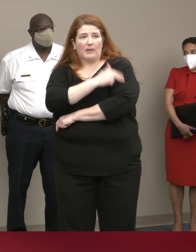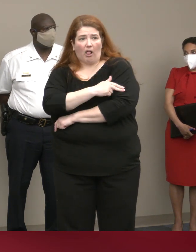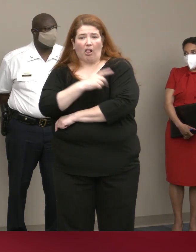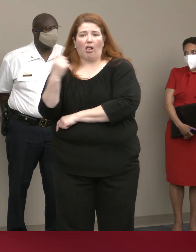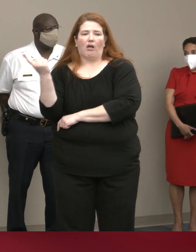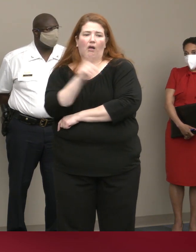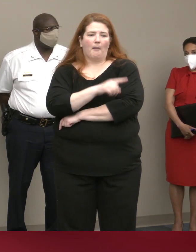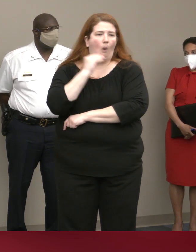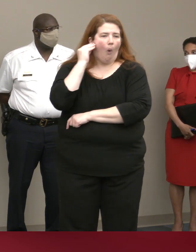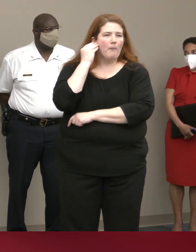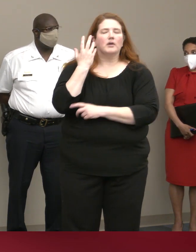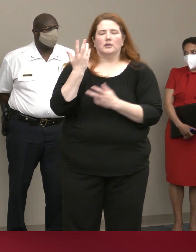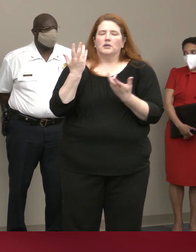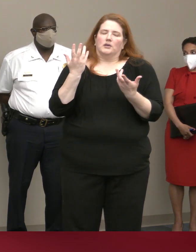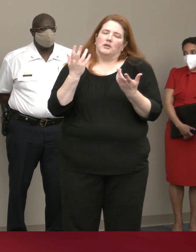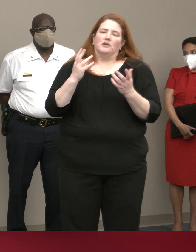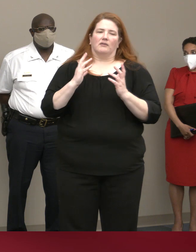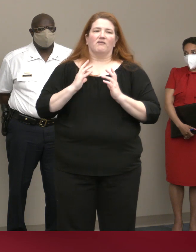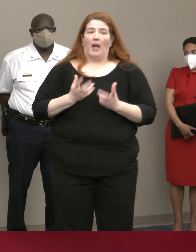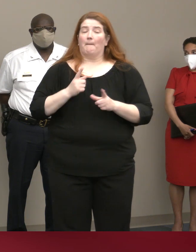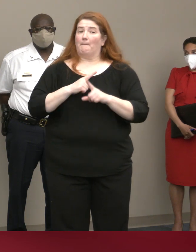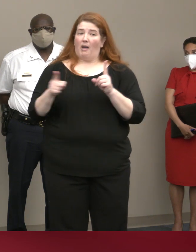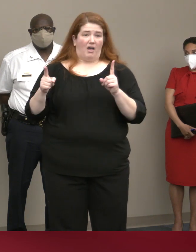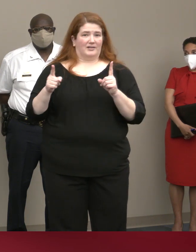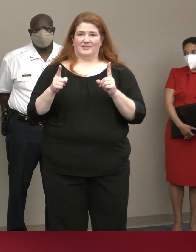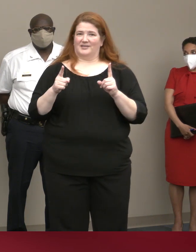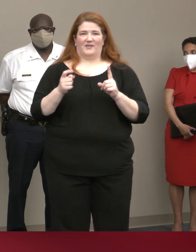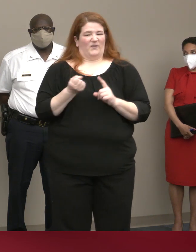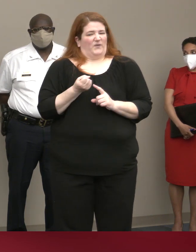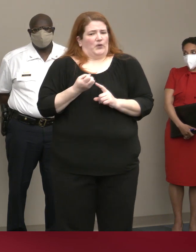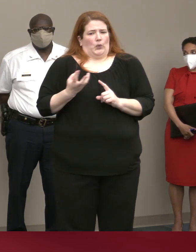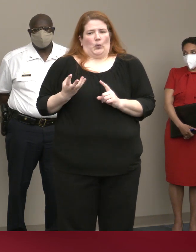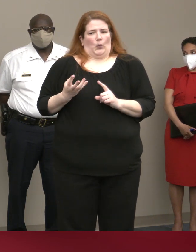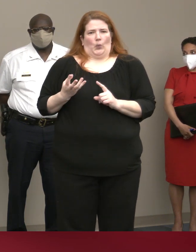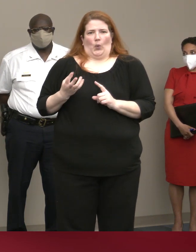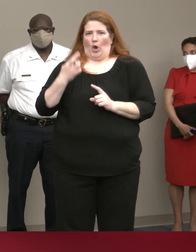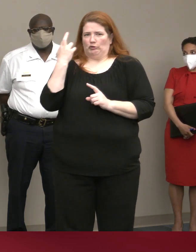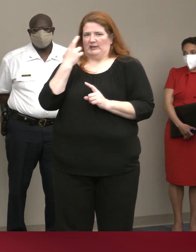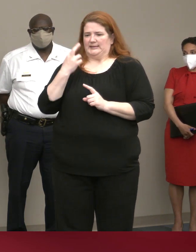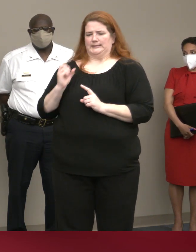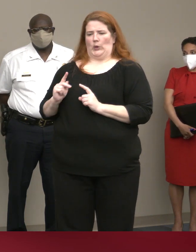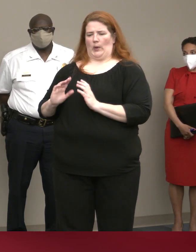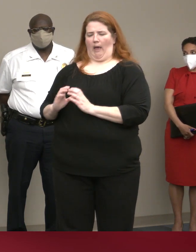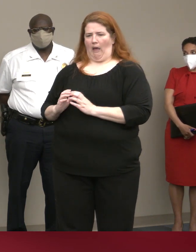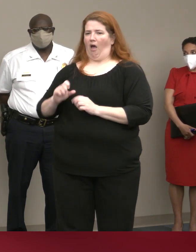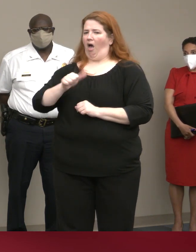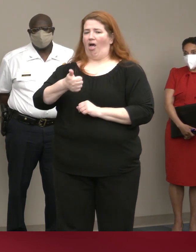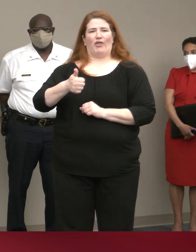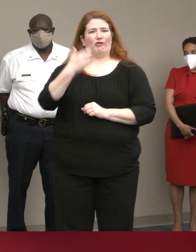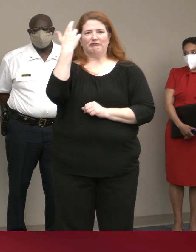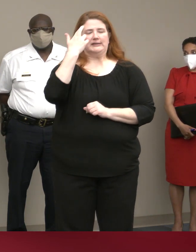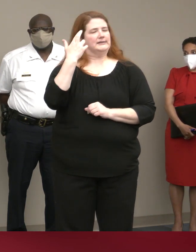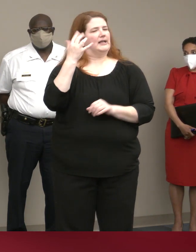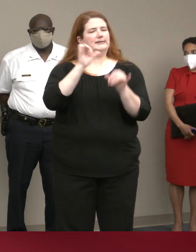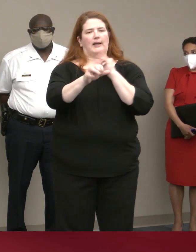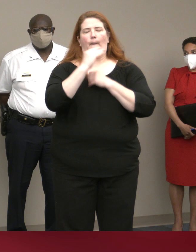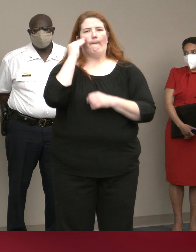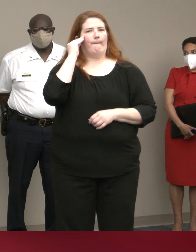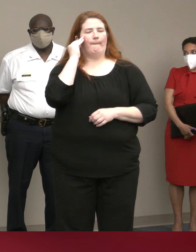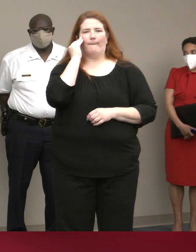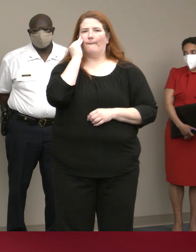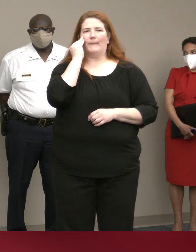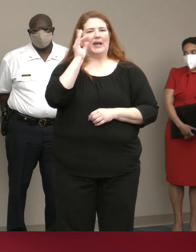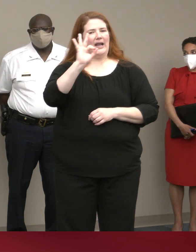So there are a few exceptions, but otherwise, it is necessary for us to have a 9